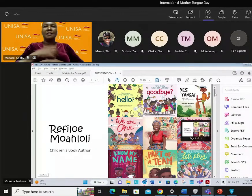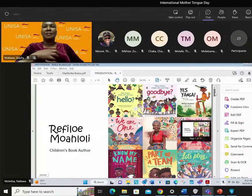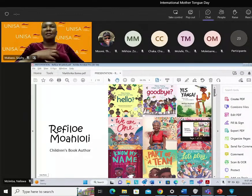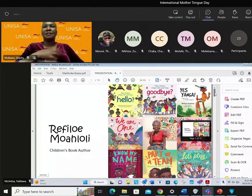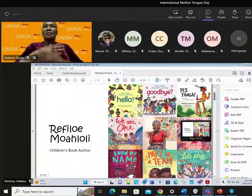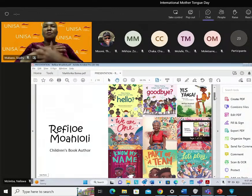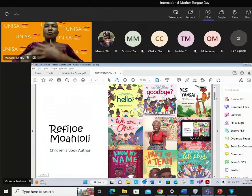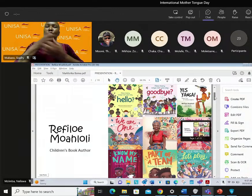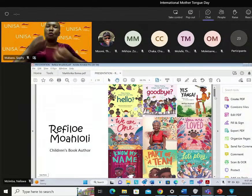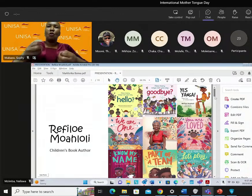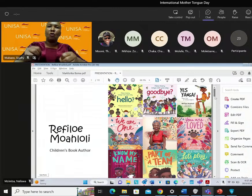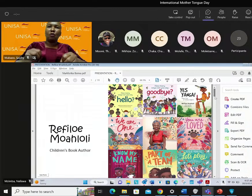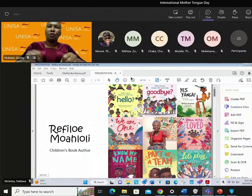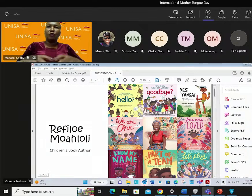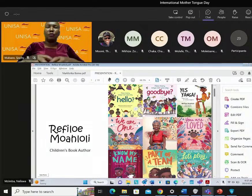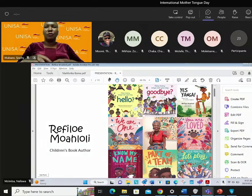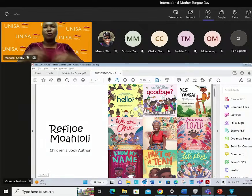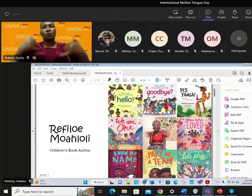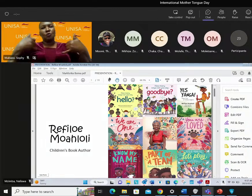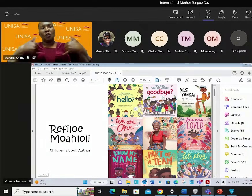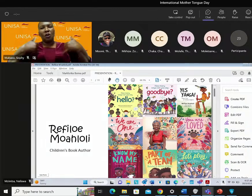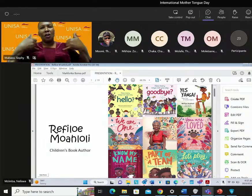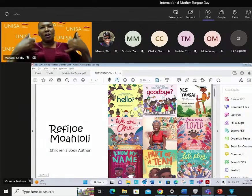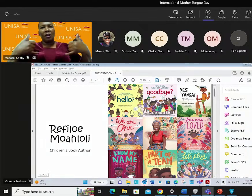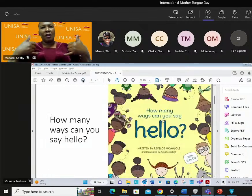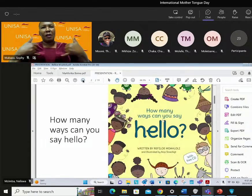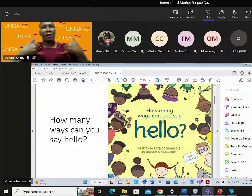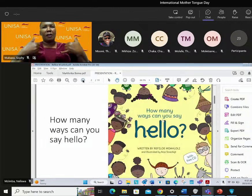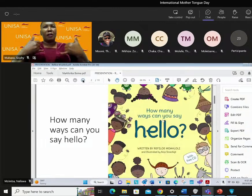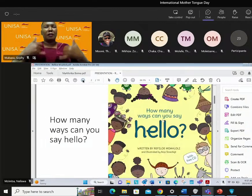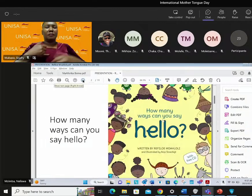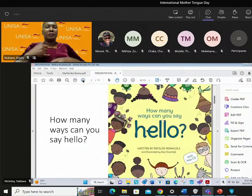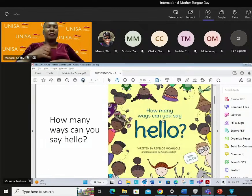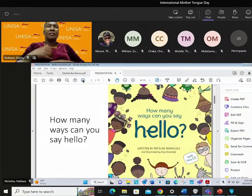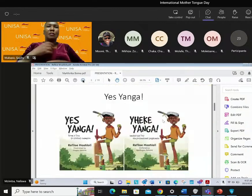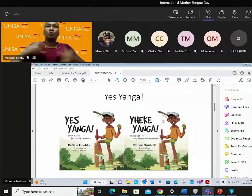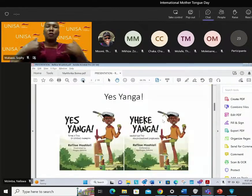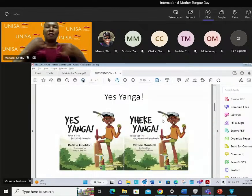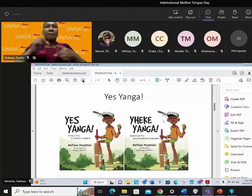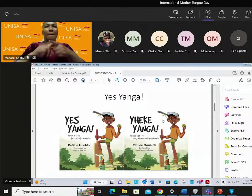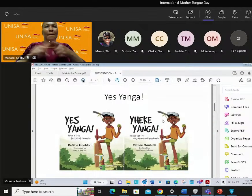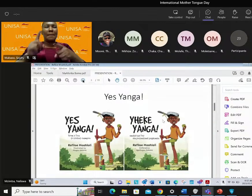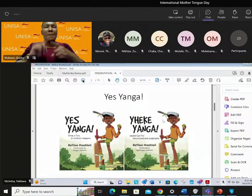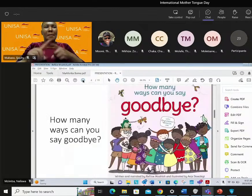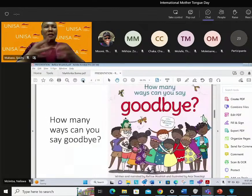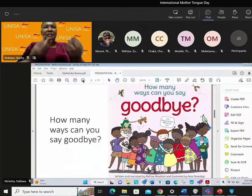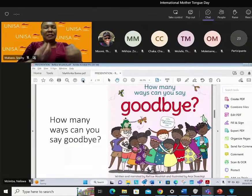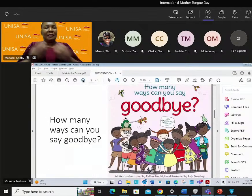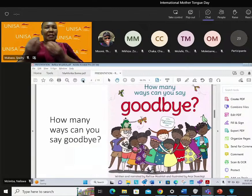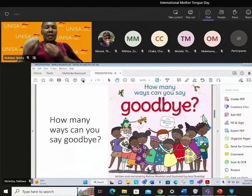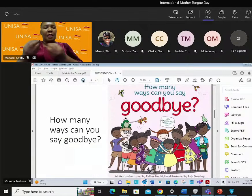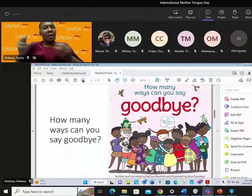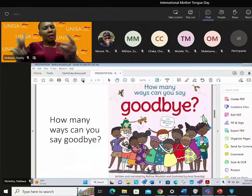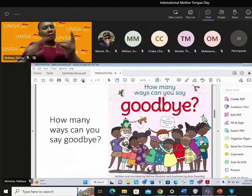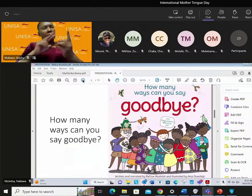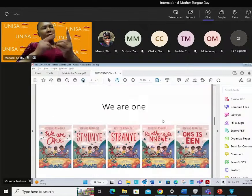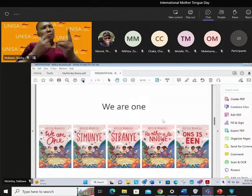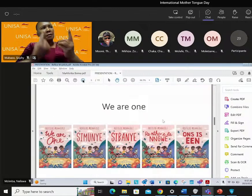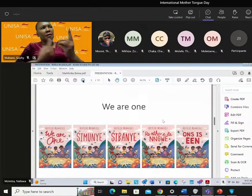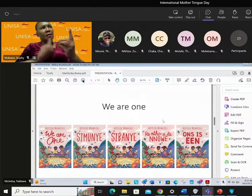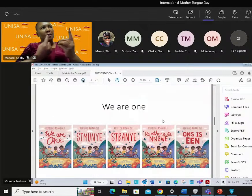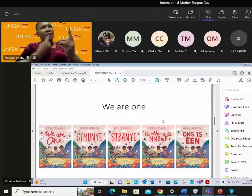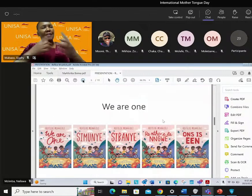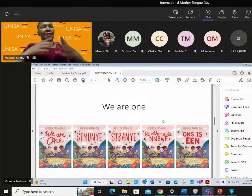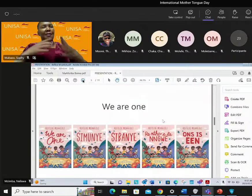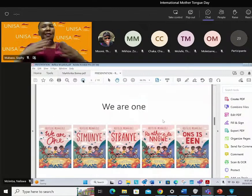curiosity, joy, the joy of play, and kids seeing themselves in happy environments. That's